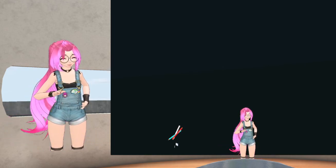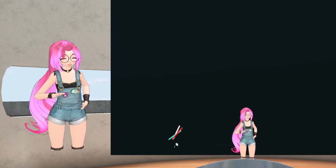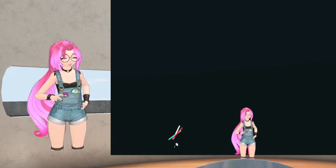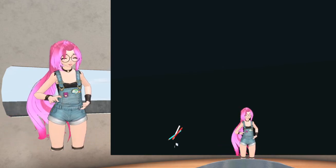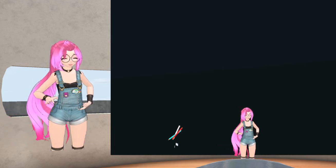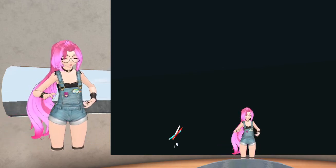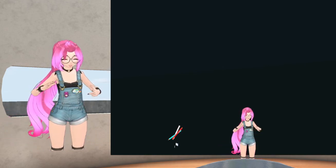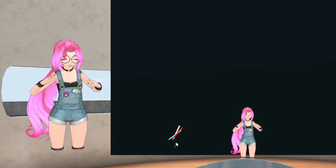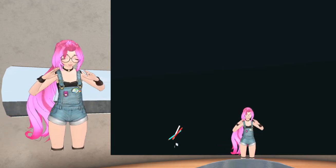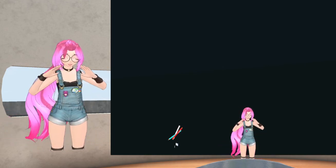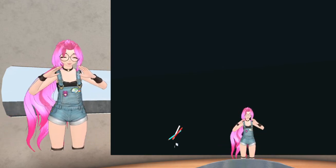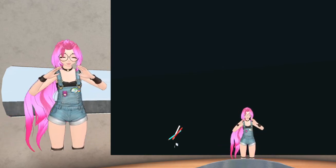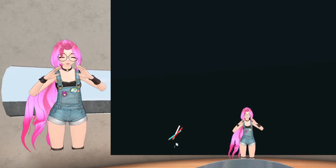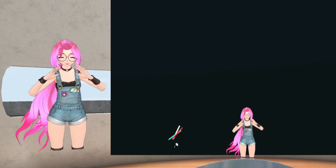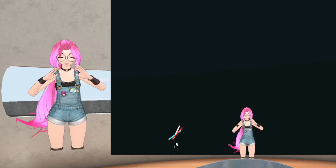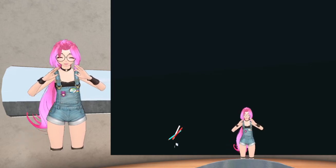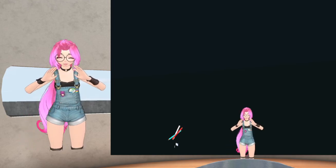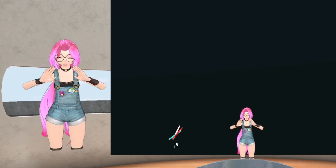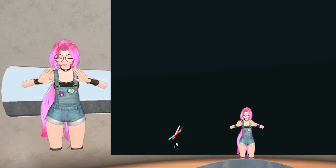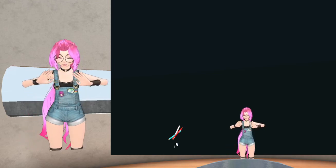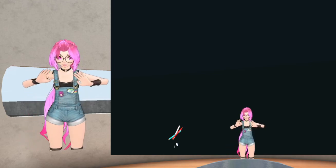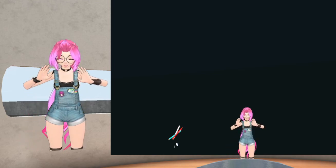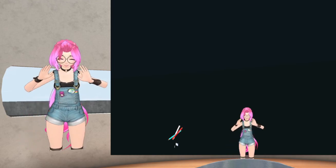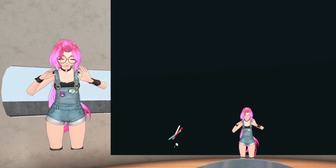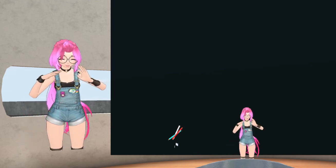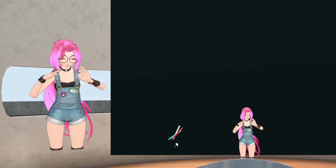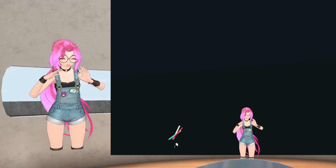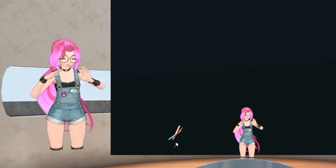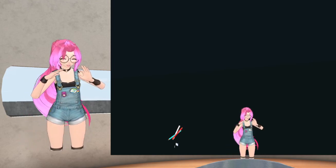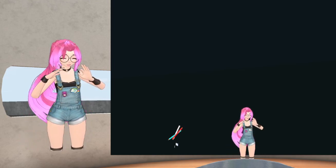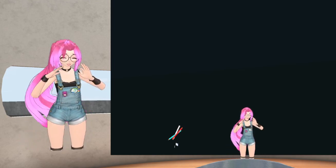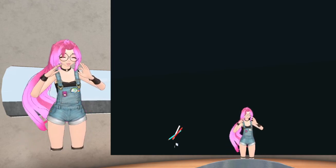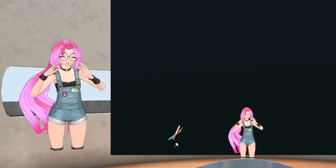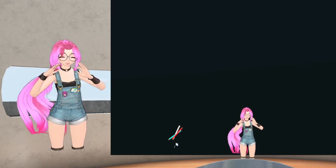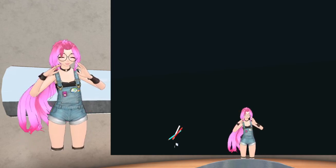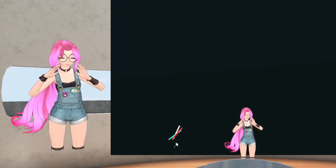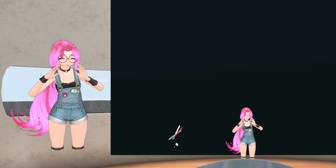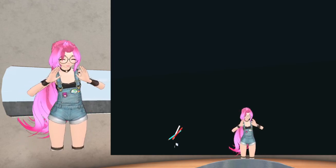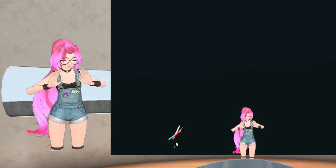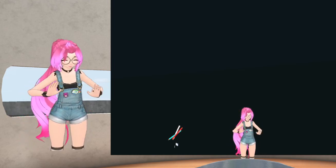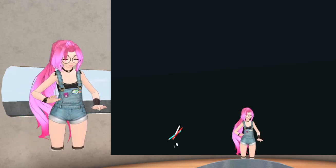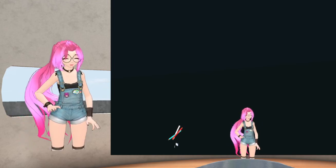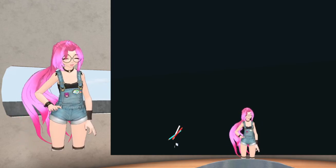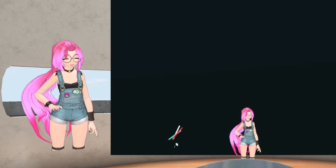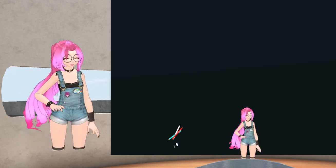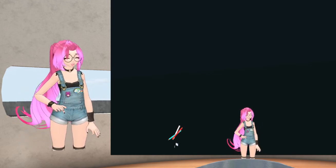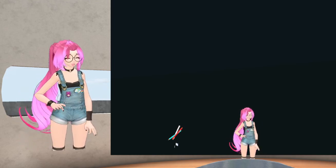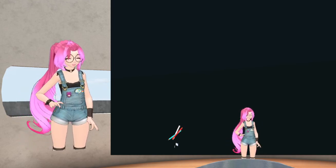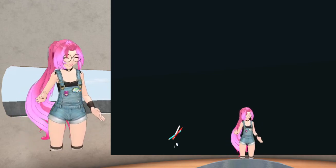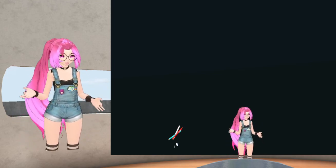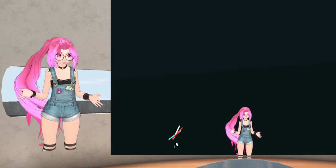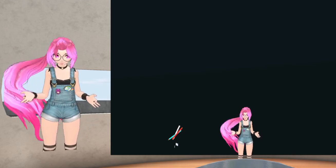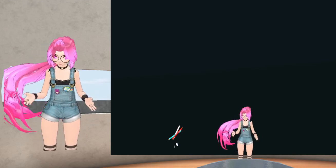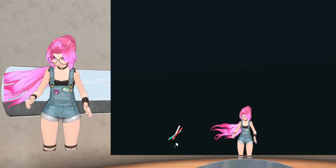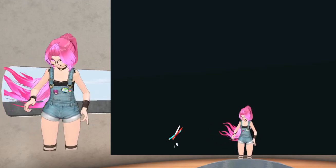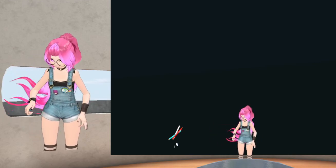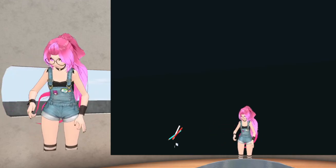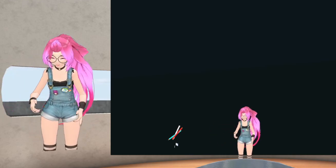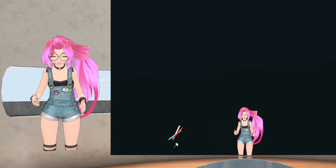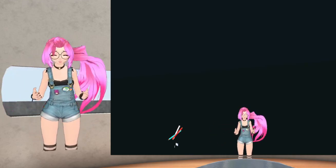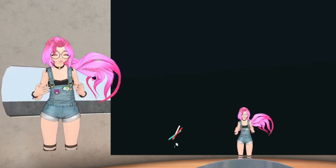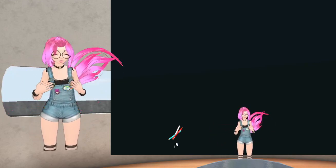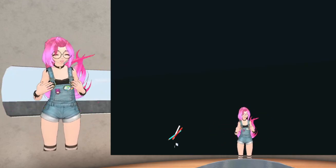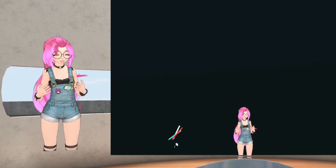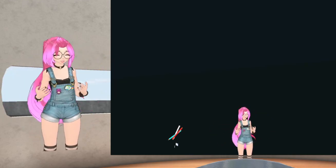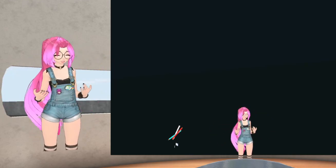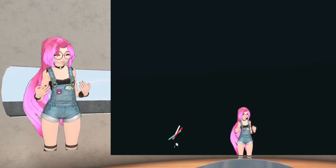Okay. that's a good question, though. Some things that are a bit more specific, it's easier just to finger spell than use classifiers. But yeah, good question. Okay, well, thank you guys